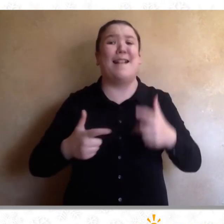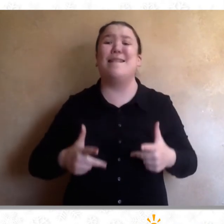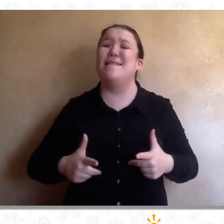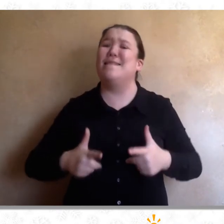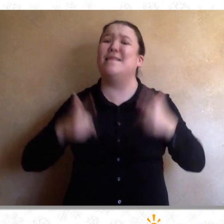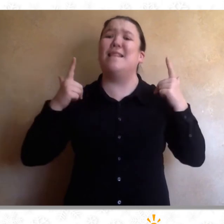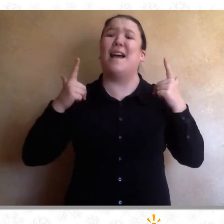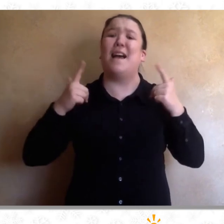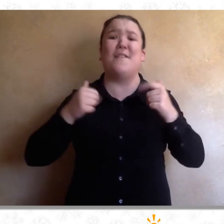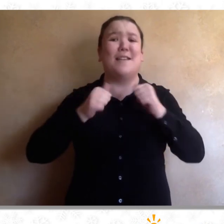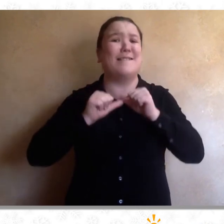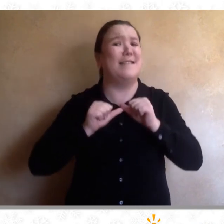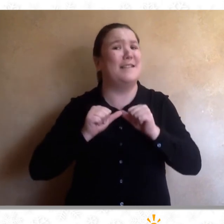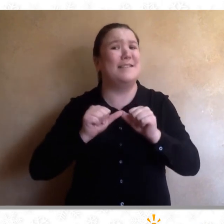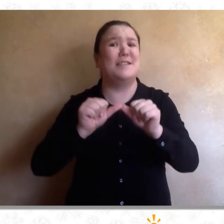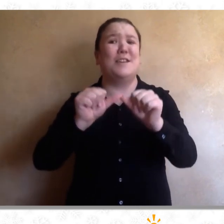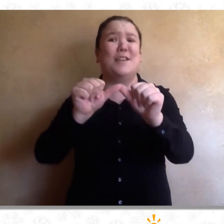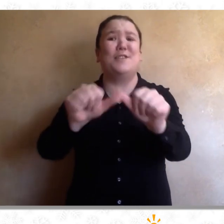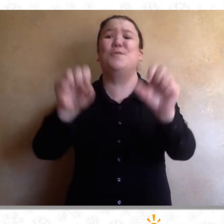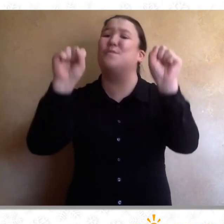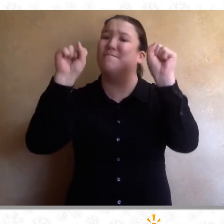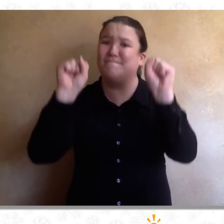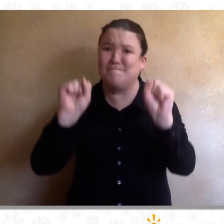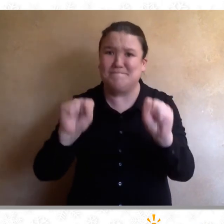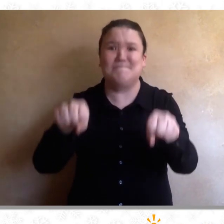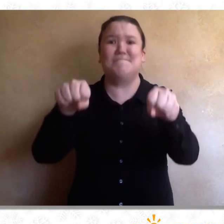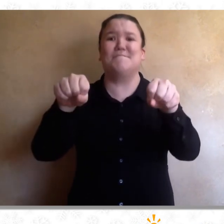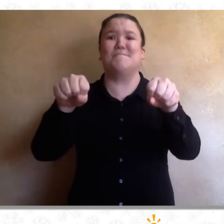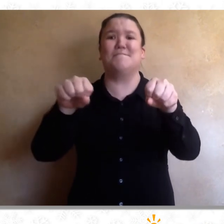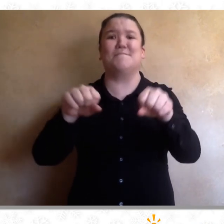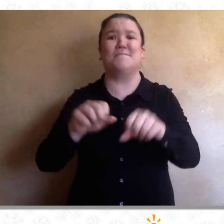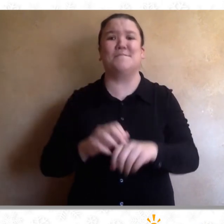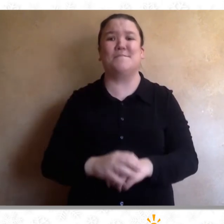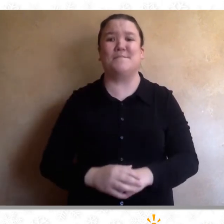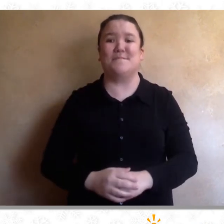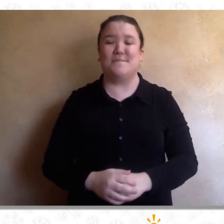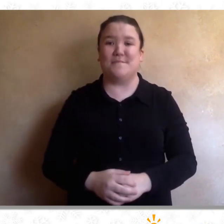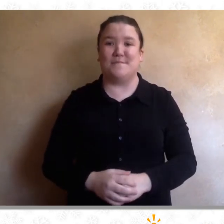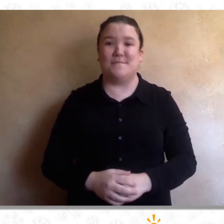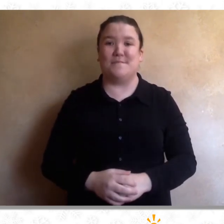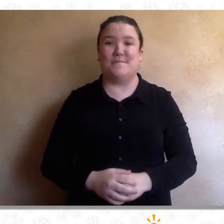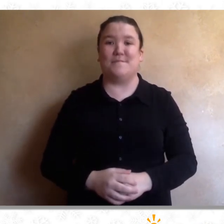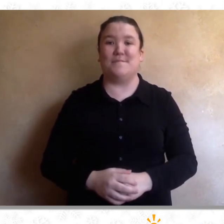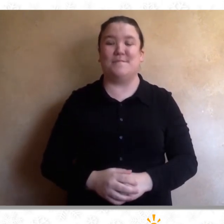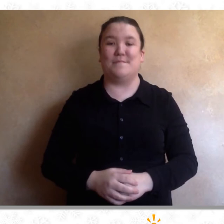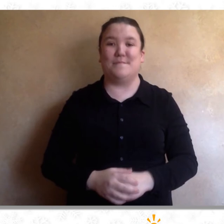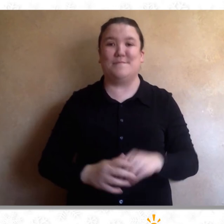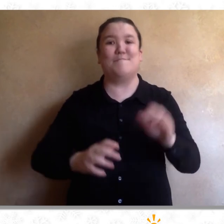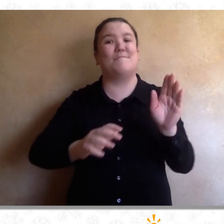distancing to hear each other sing.